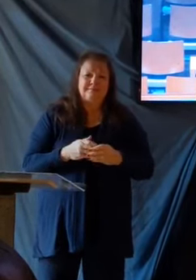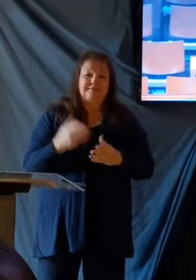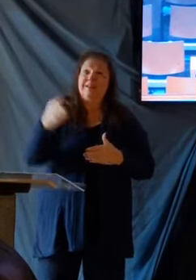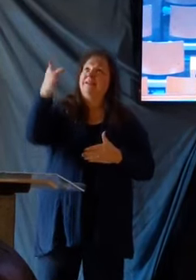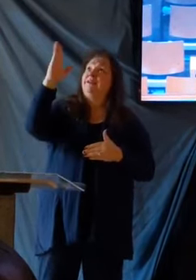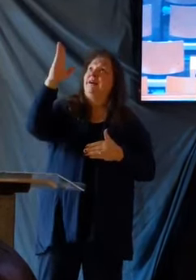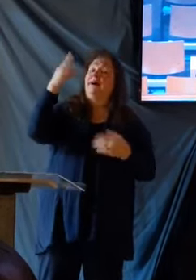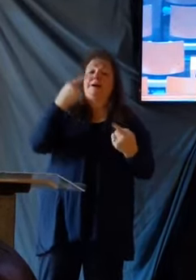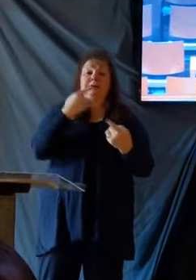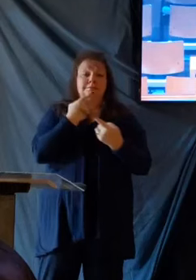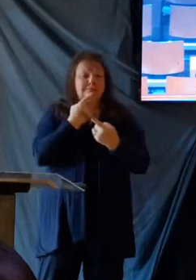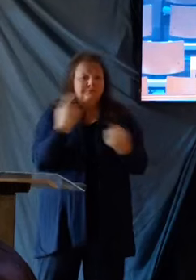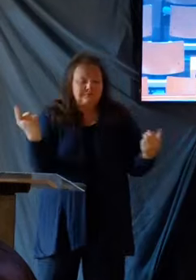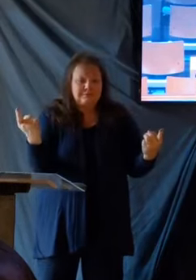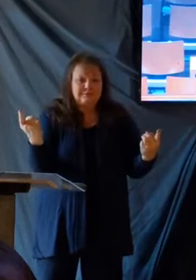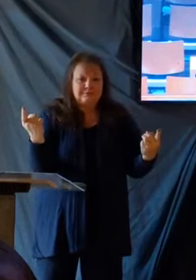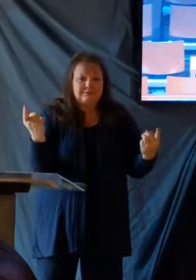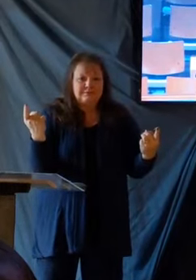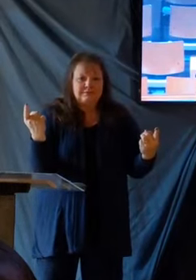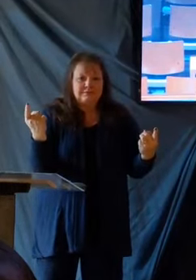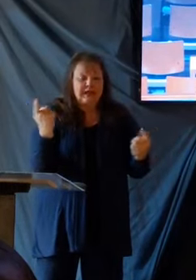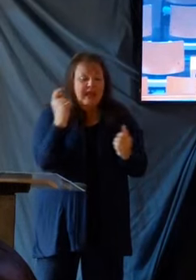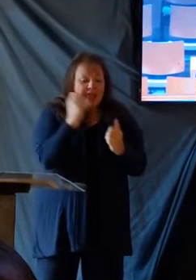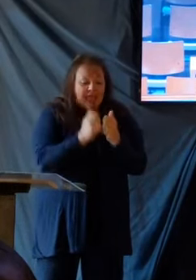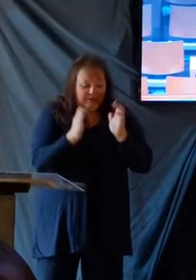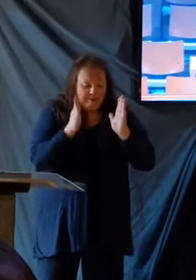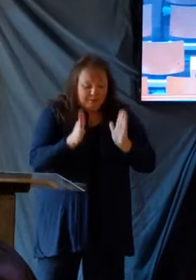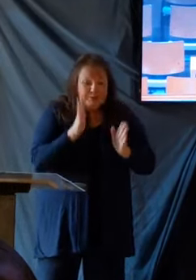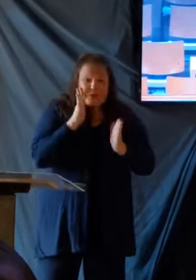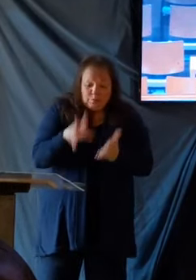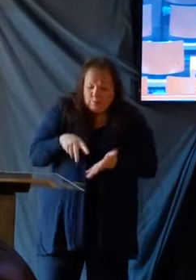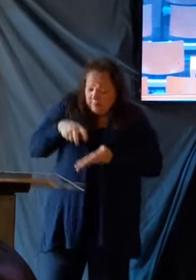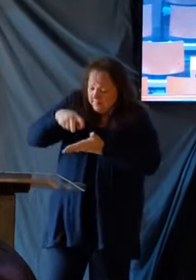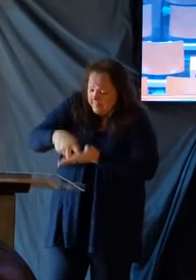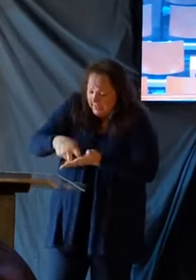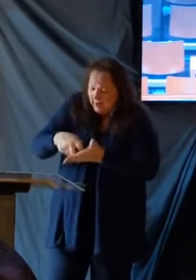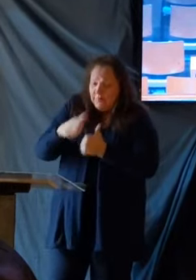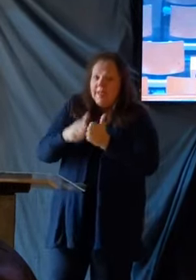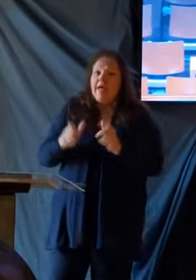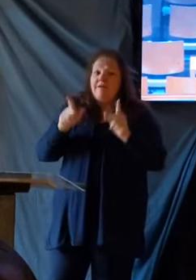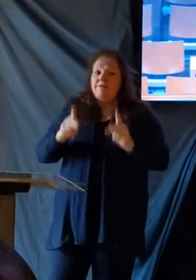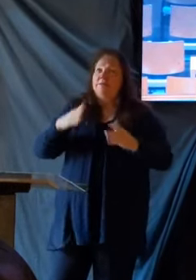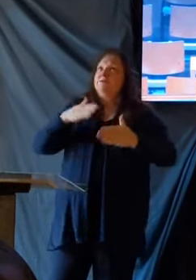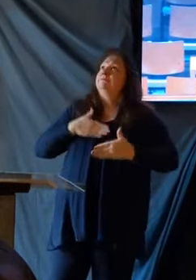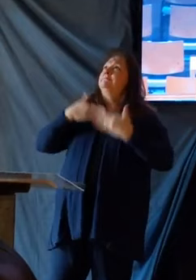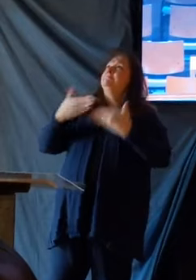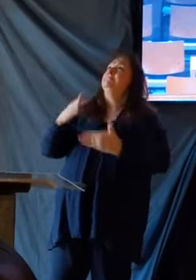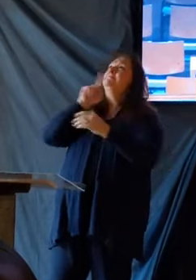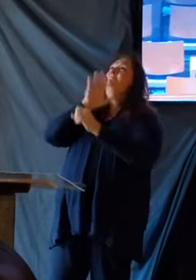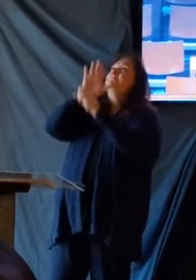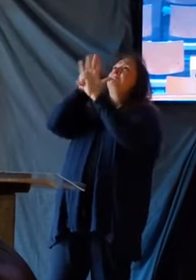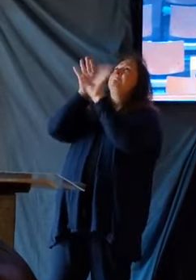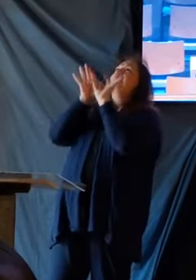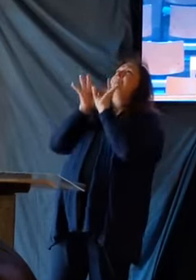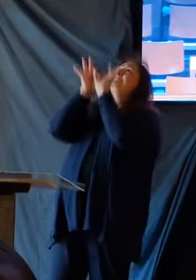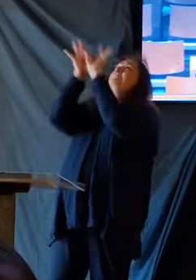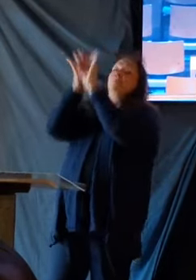God has declared, to me every knee will bow, every tongue will swear